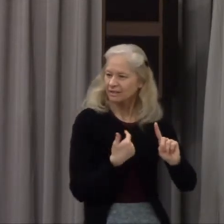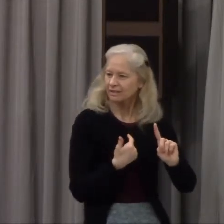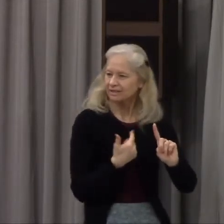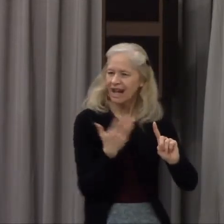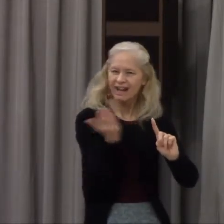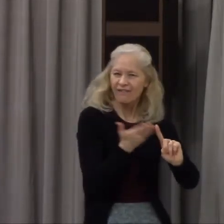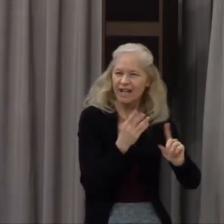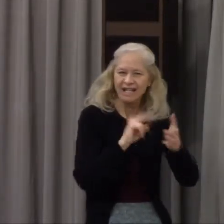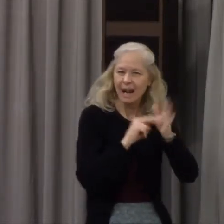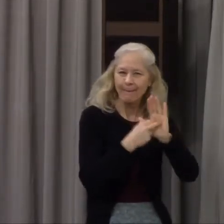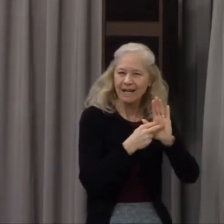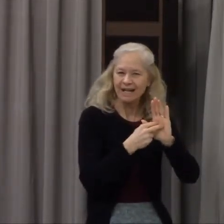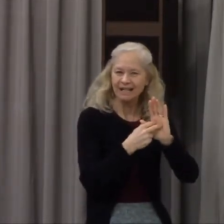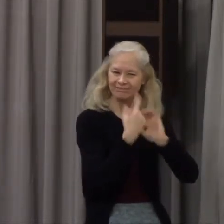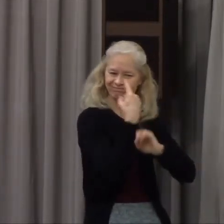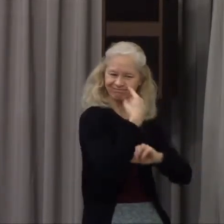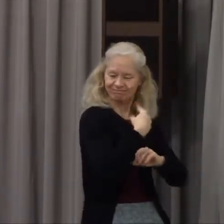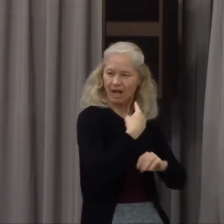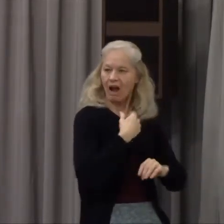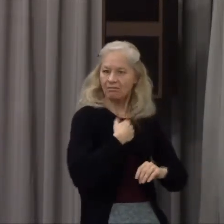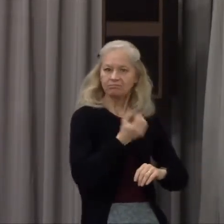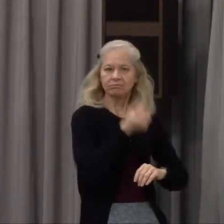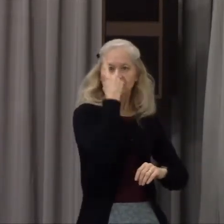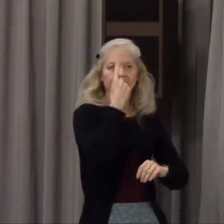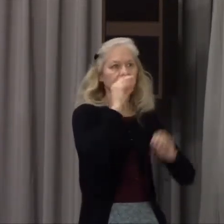mean? It means to reprove, rebuke,